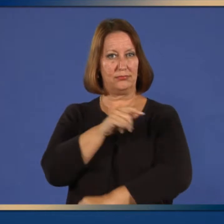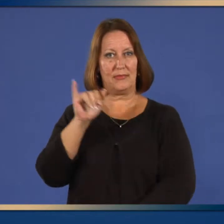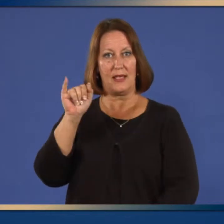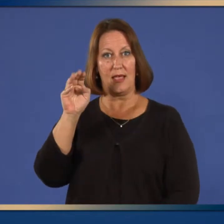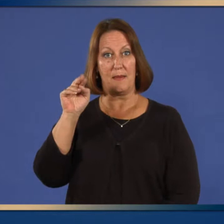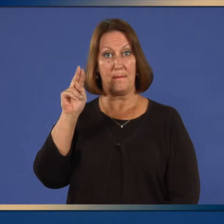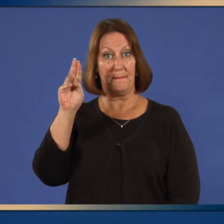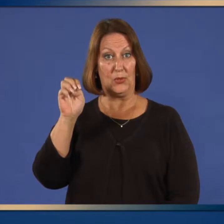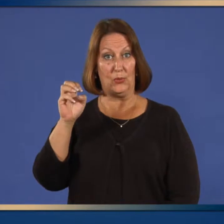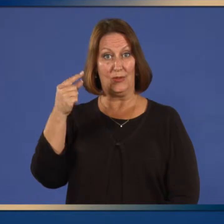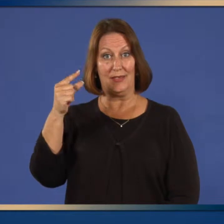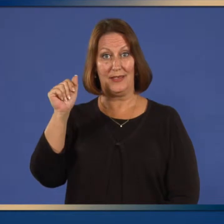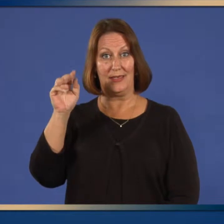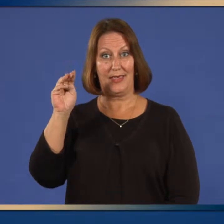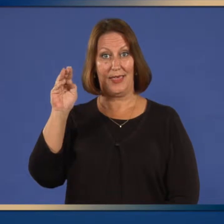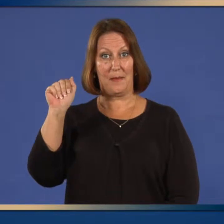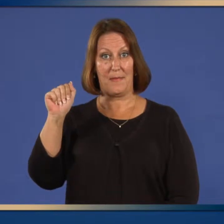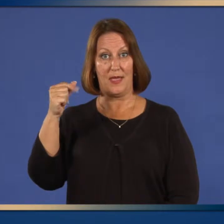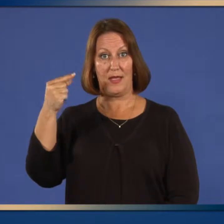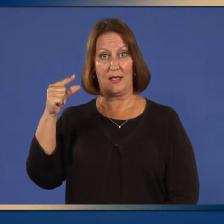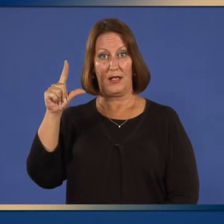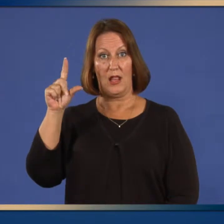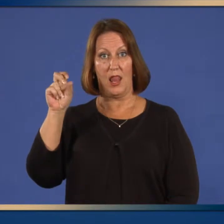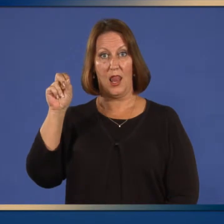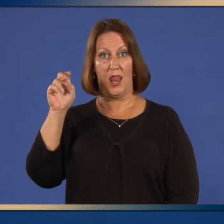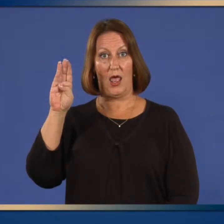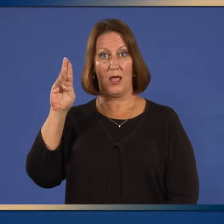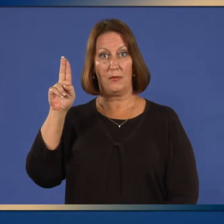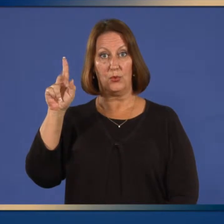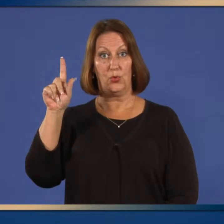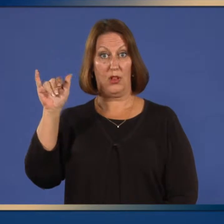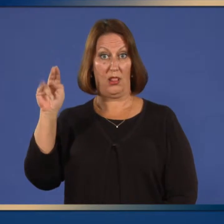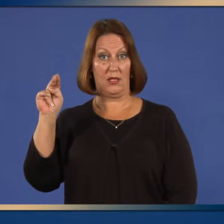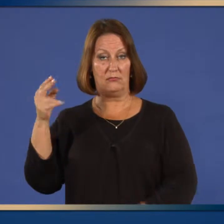or been given immune gamma globulin